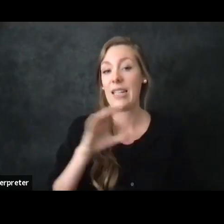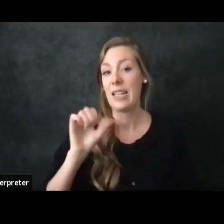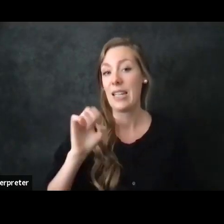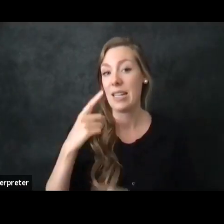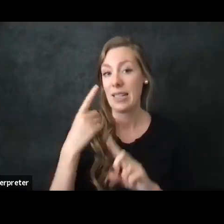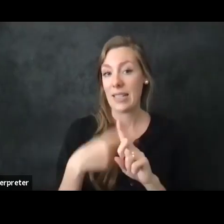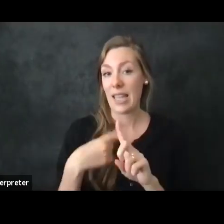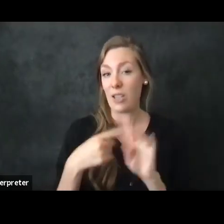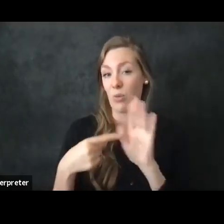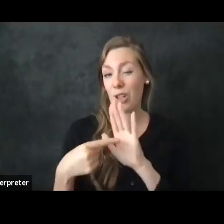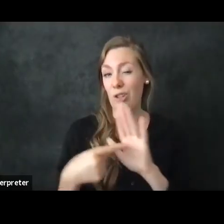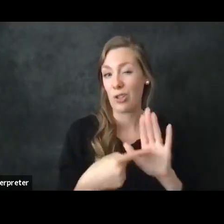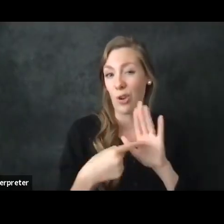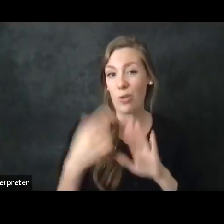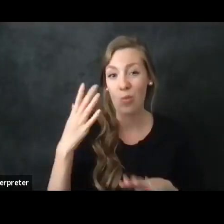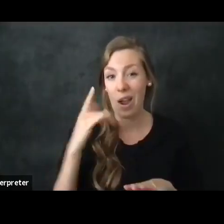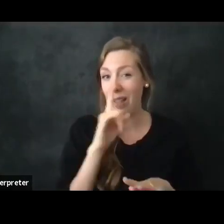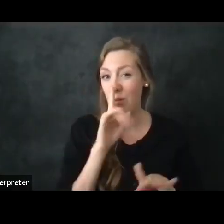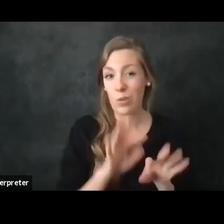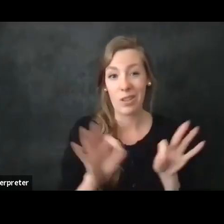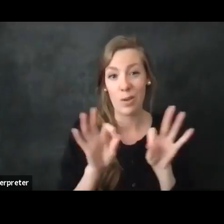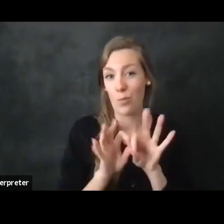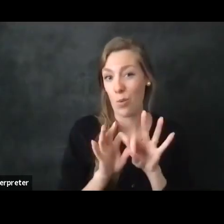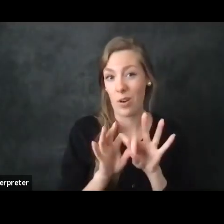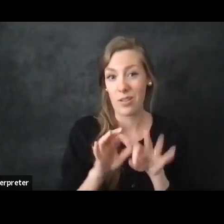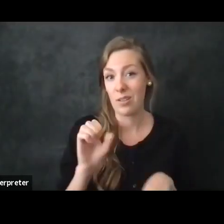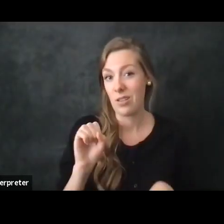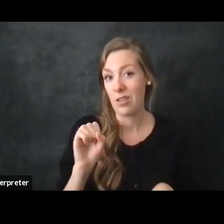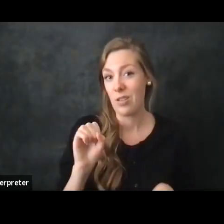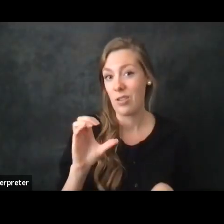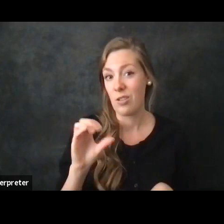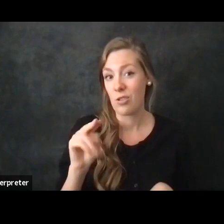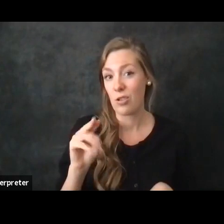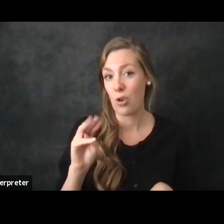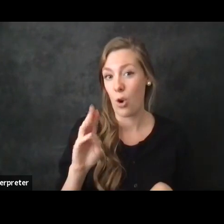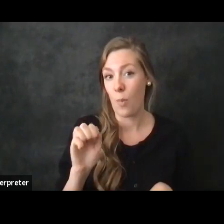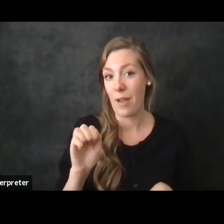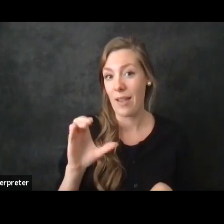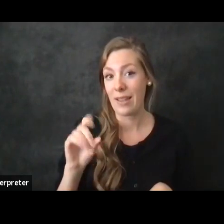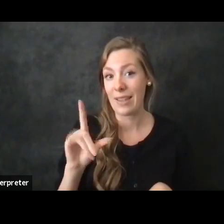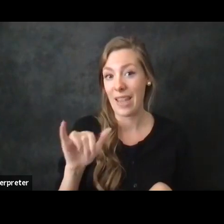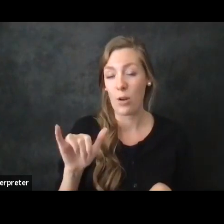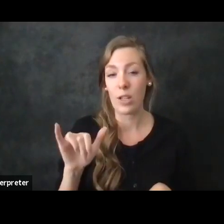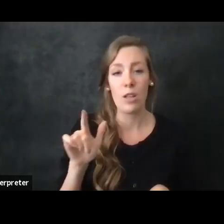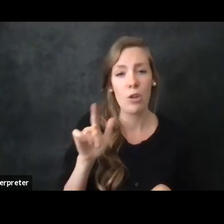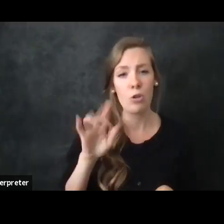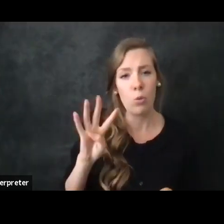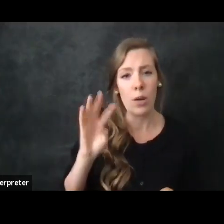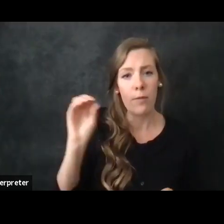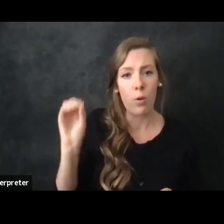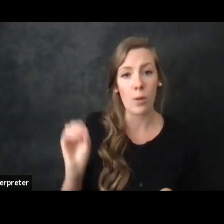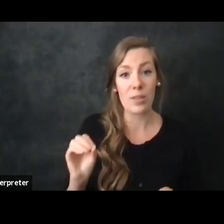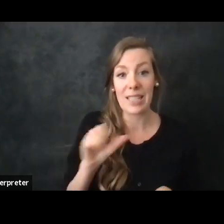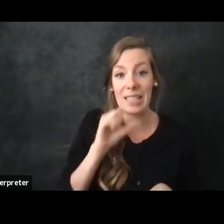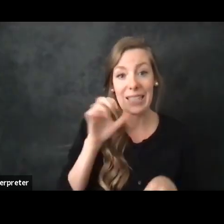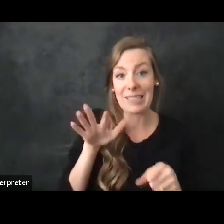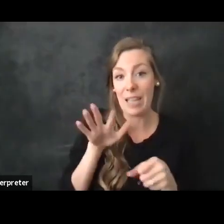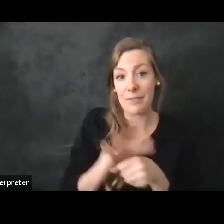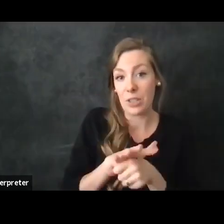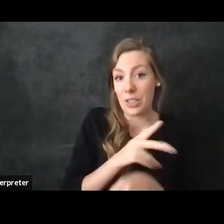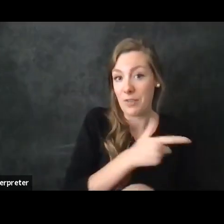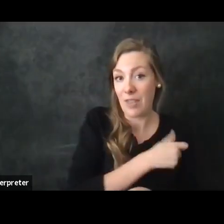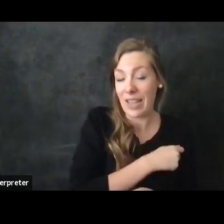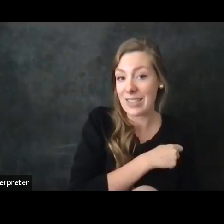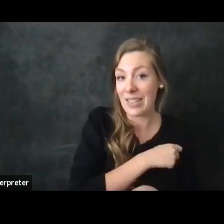shows why the vaccine is so important. In Sonoma County, only 24% of the population is not fully vaccinated,